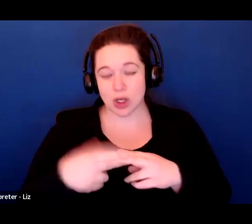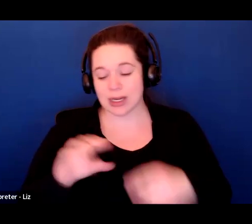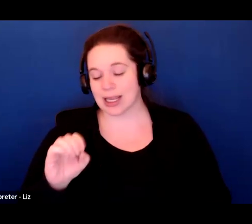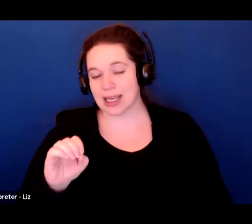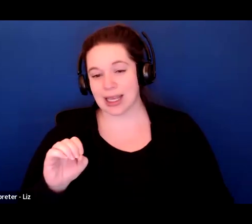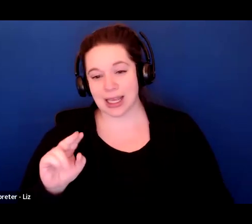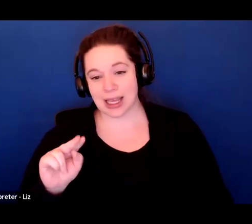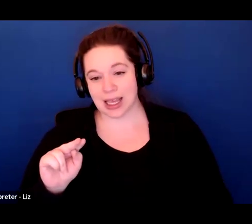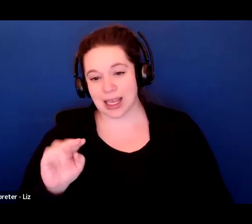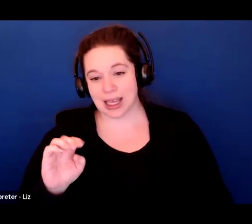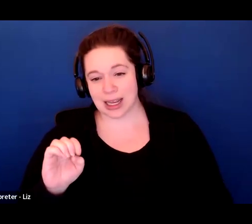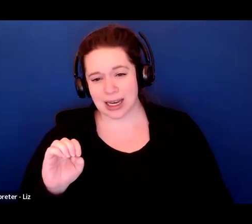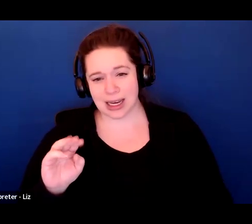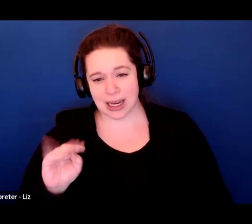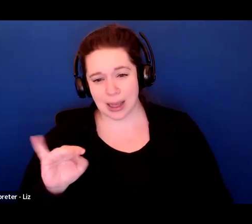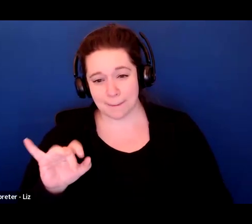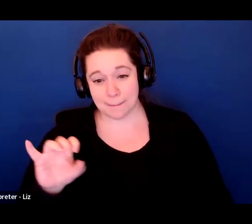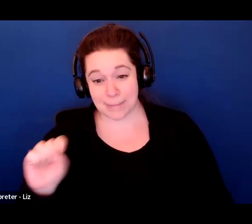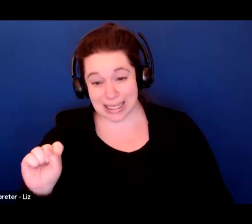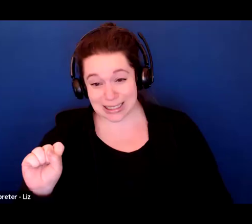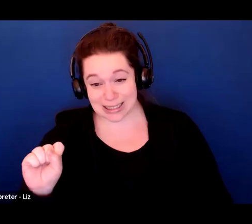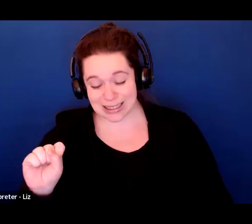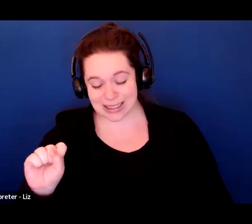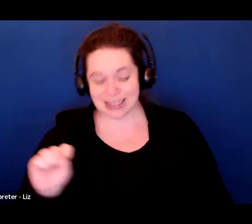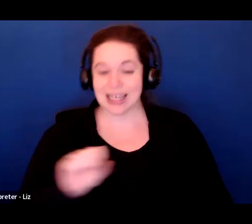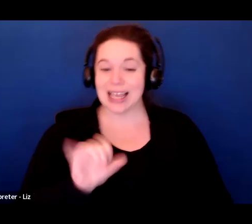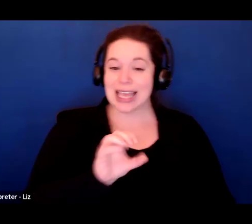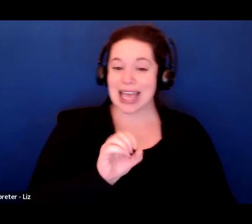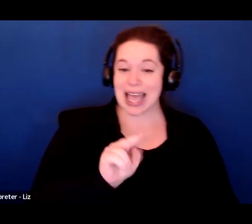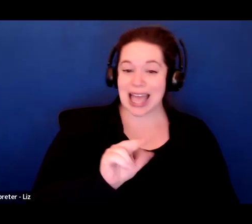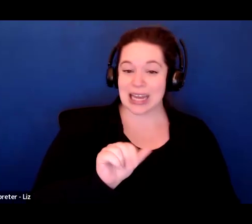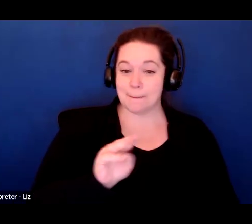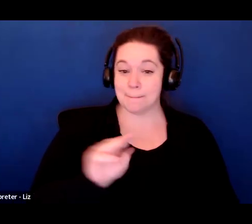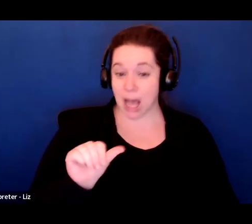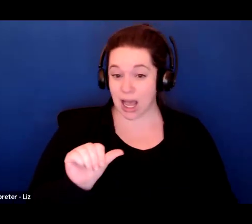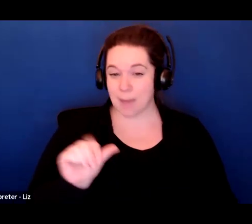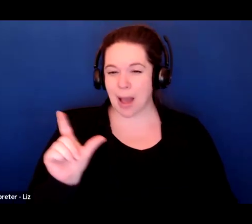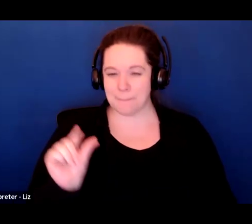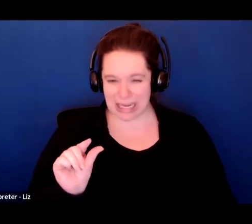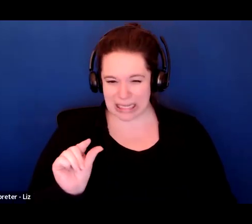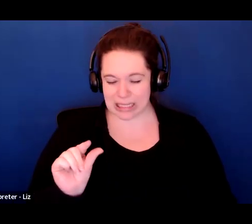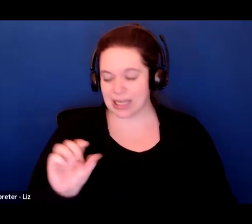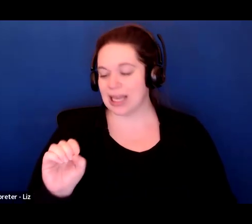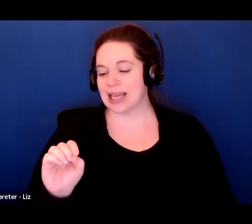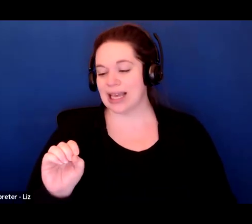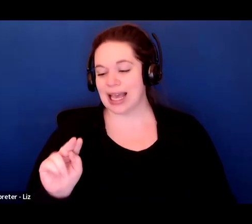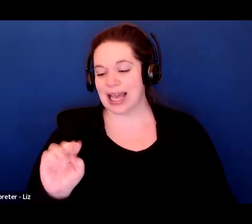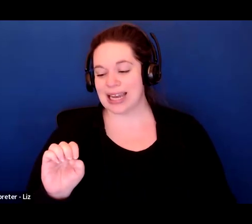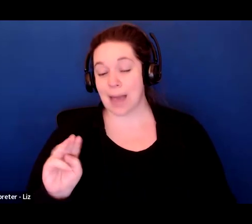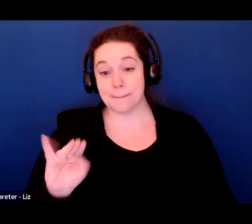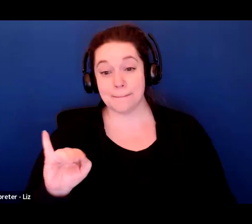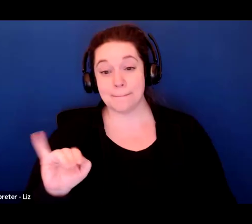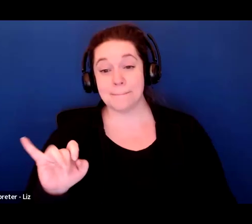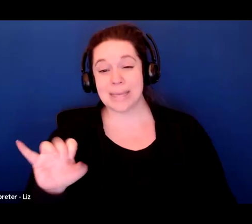called a mini enema. It is not an enema that flushes out your bowel.